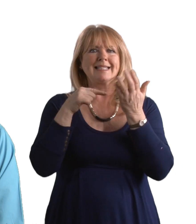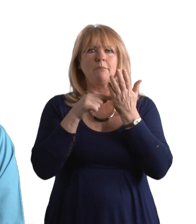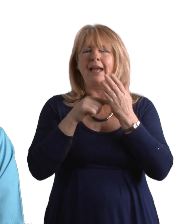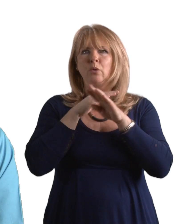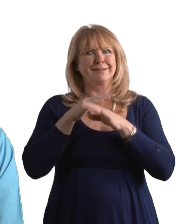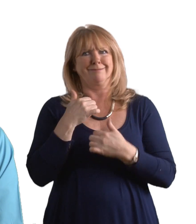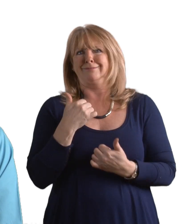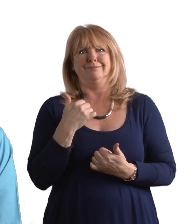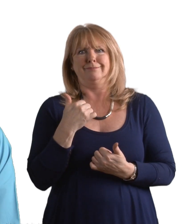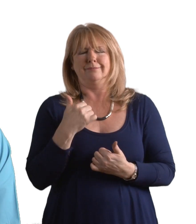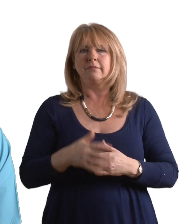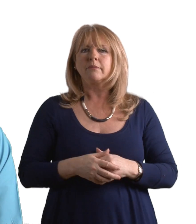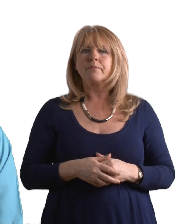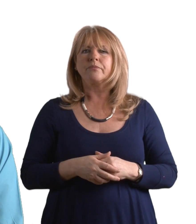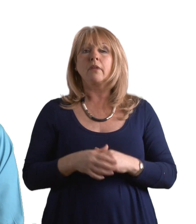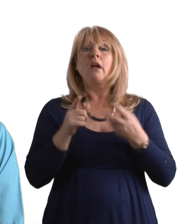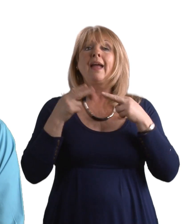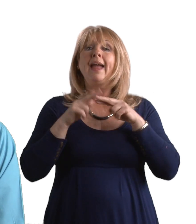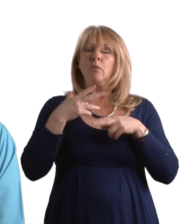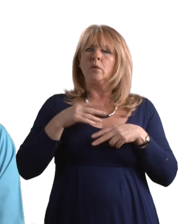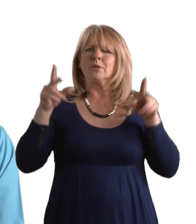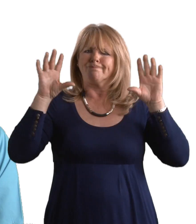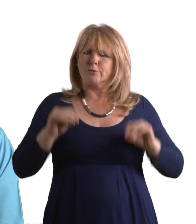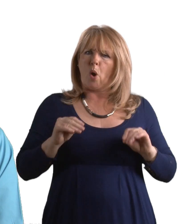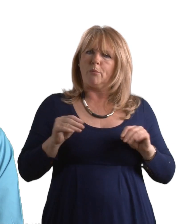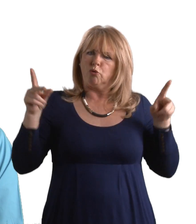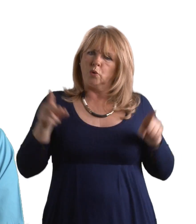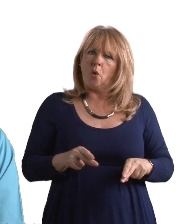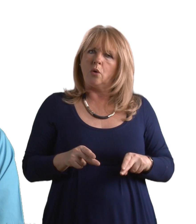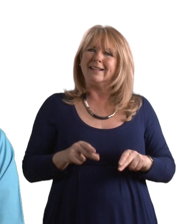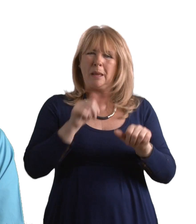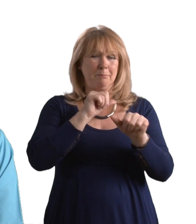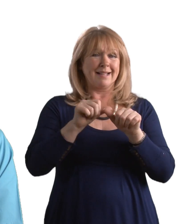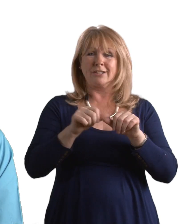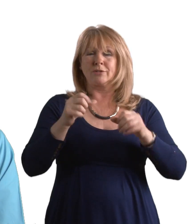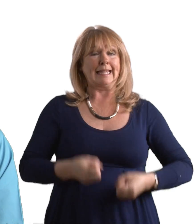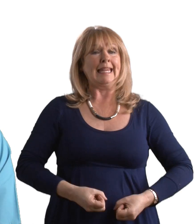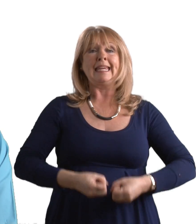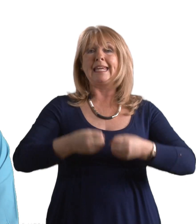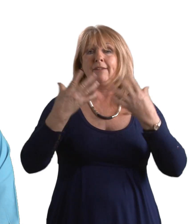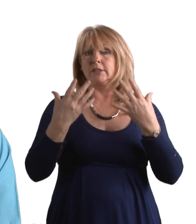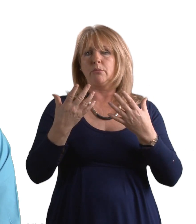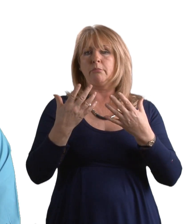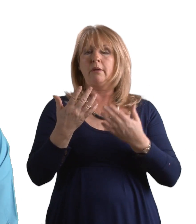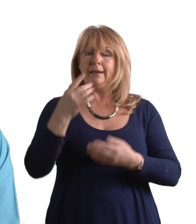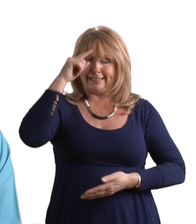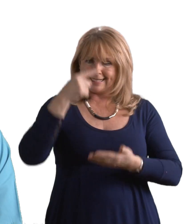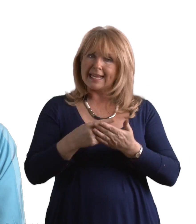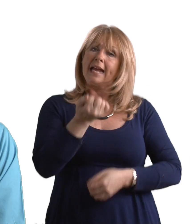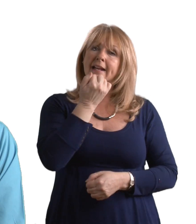Well, let's look at some tips for quitting. Try not to take up the habit of smoking or chewing tobacco in the first place if